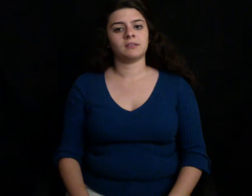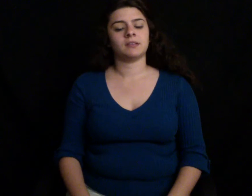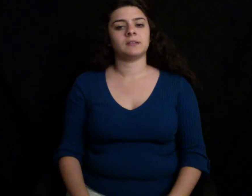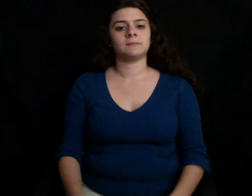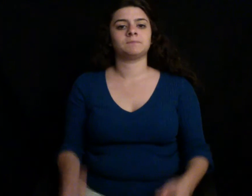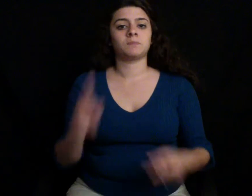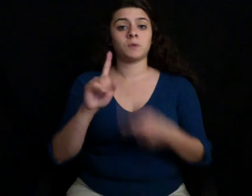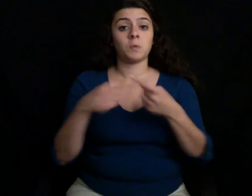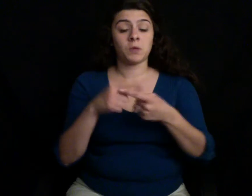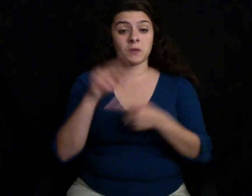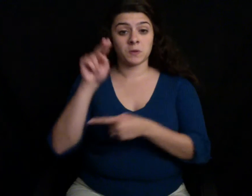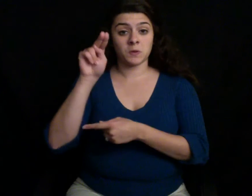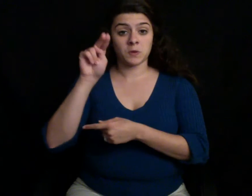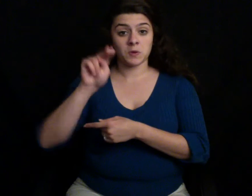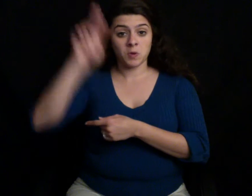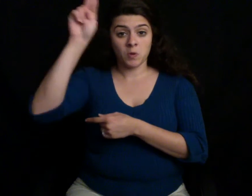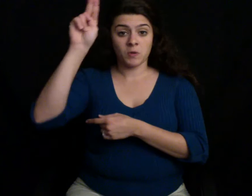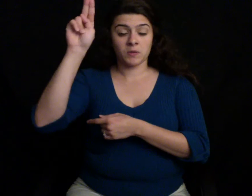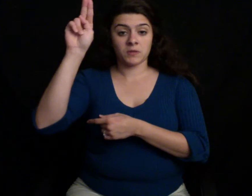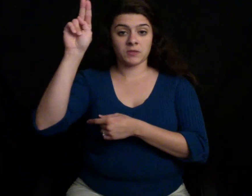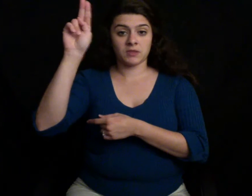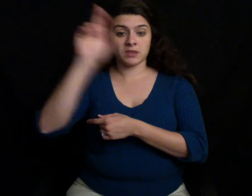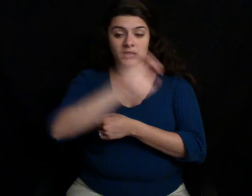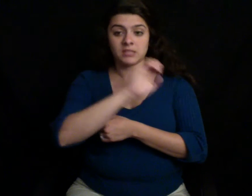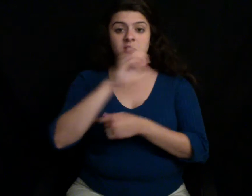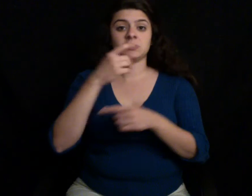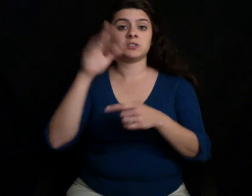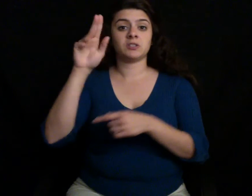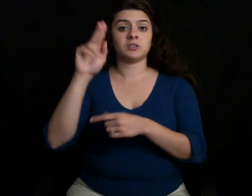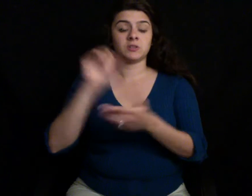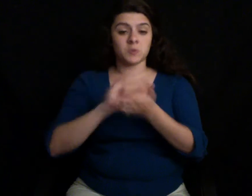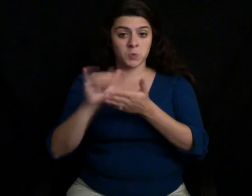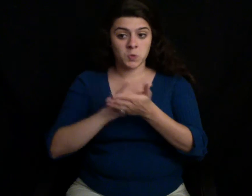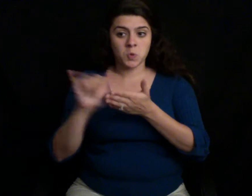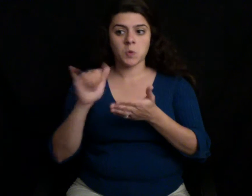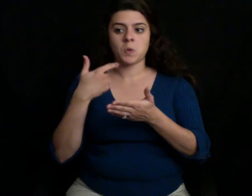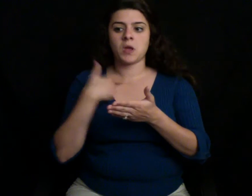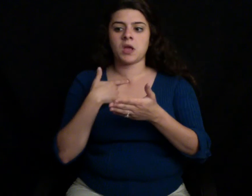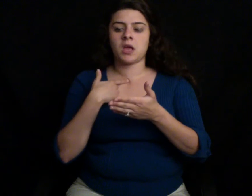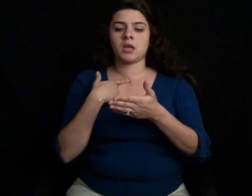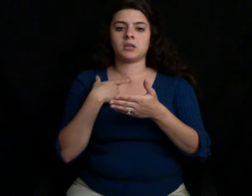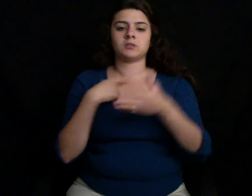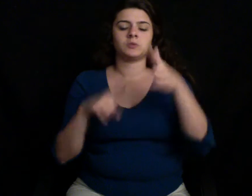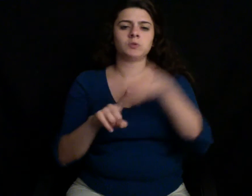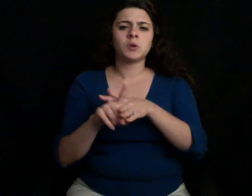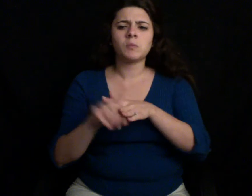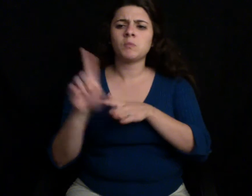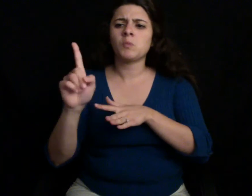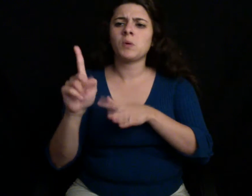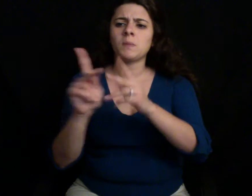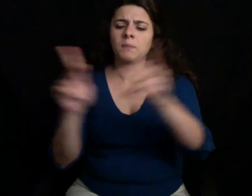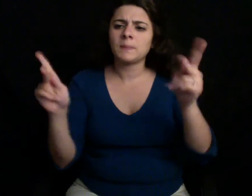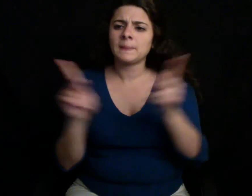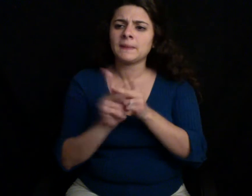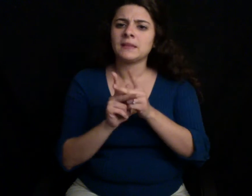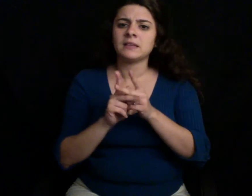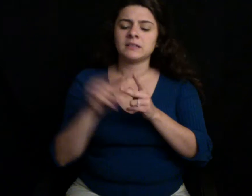to the Lower East Side of New York, I went into his place. His place was laced. And I went down there, and from there, he said, man, I